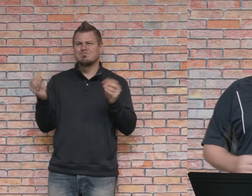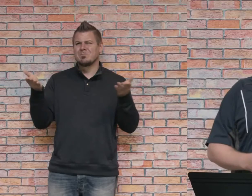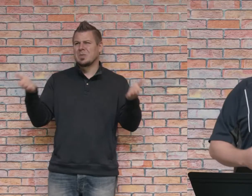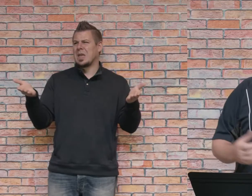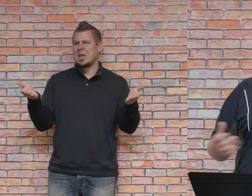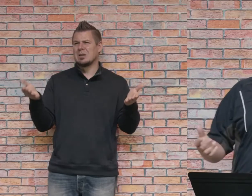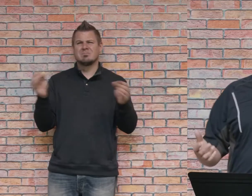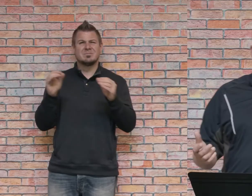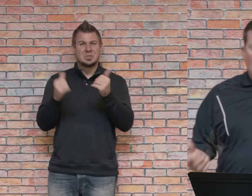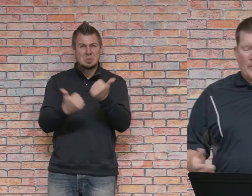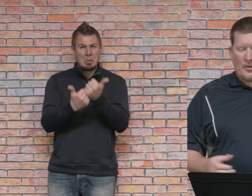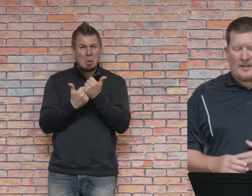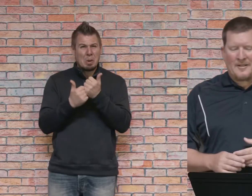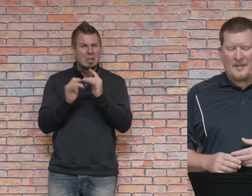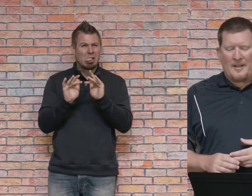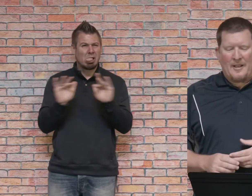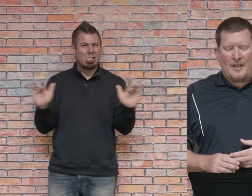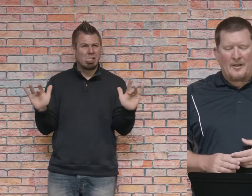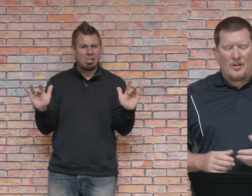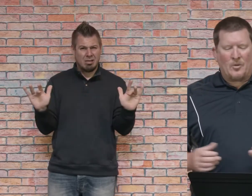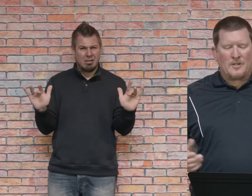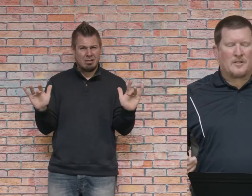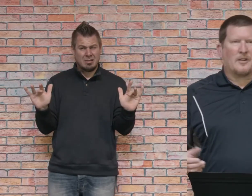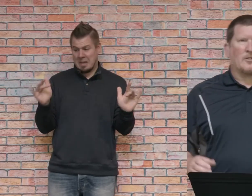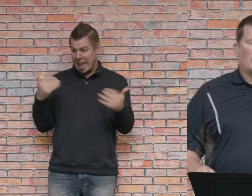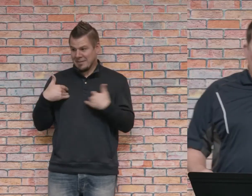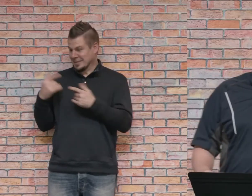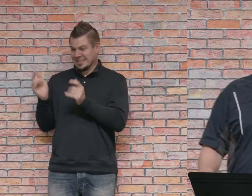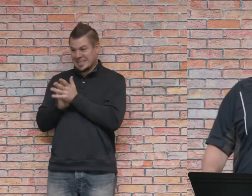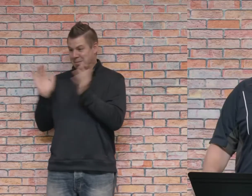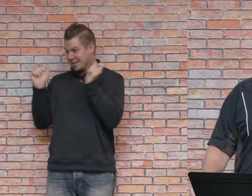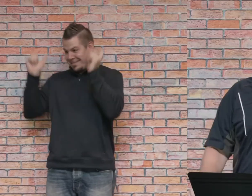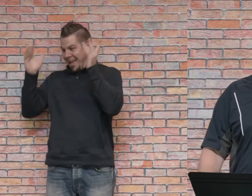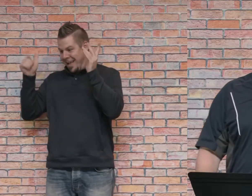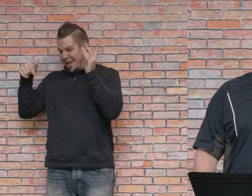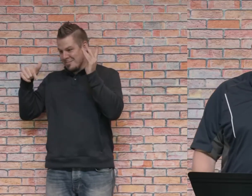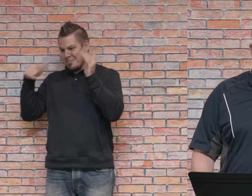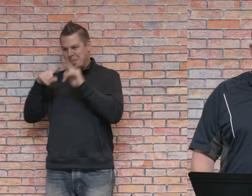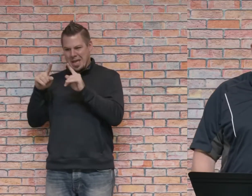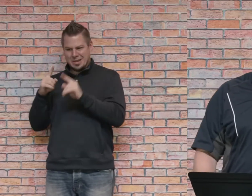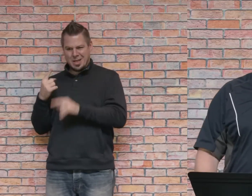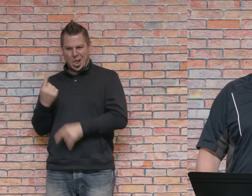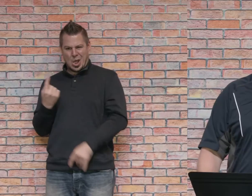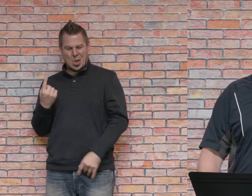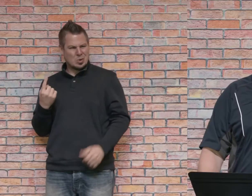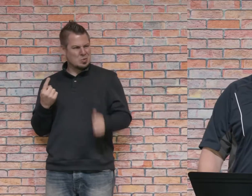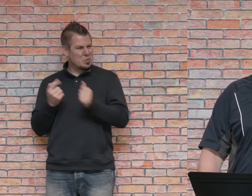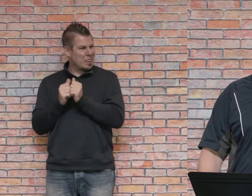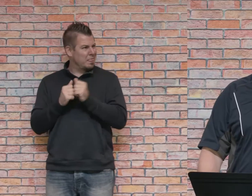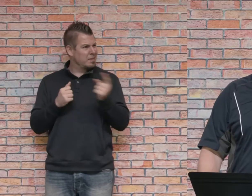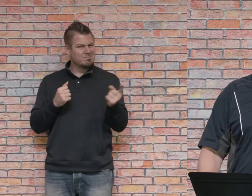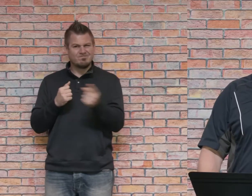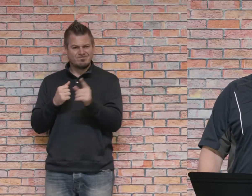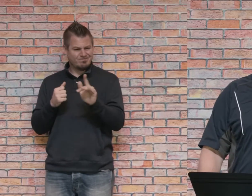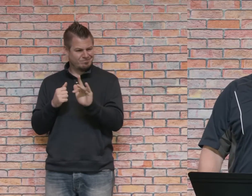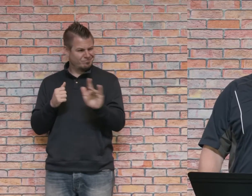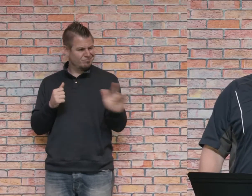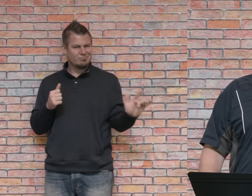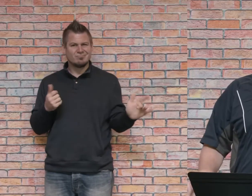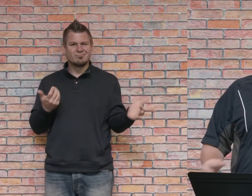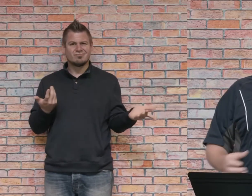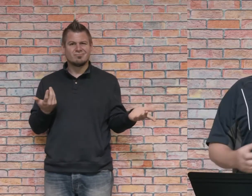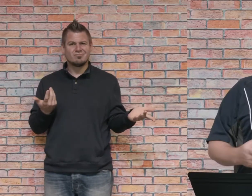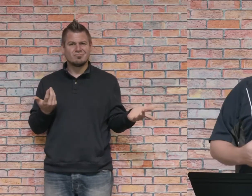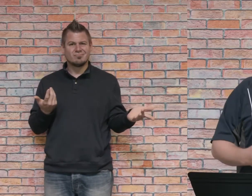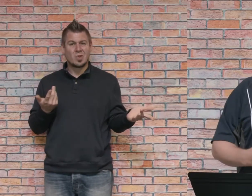you have something great to celebrate and no one's there to join with you in that celebration. Or